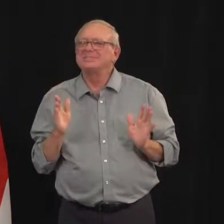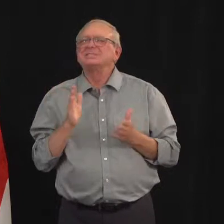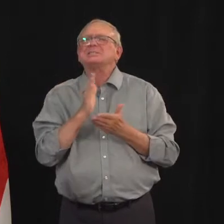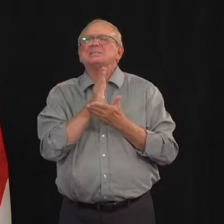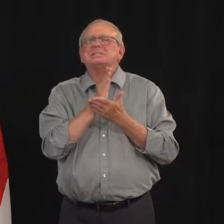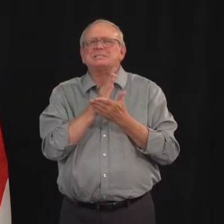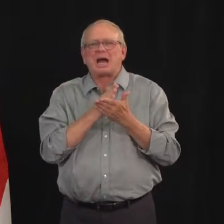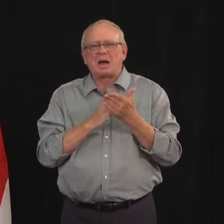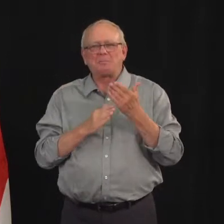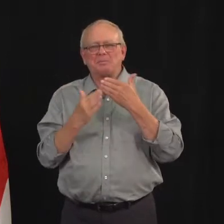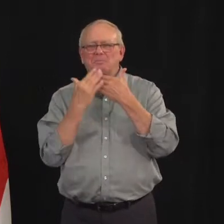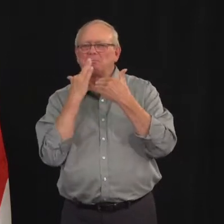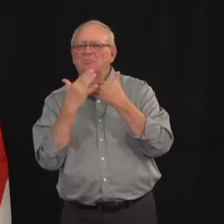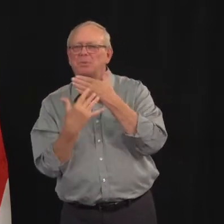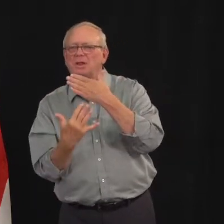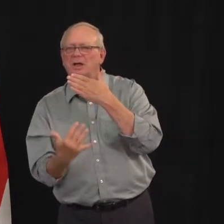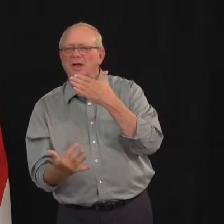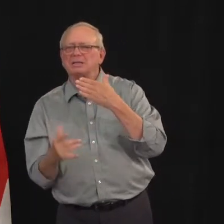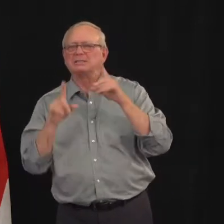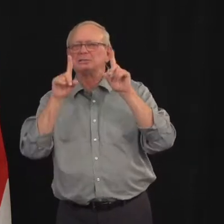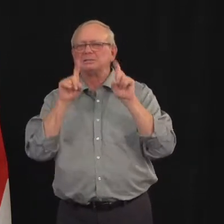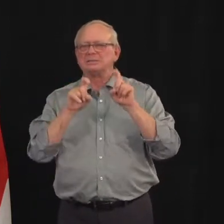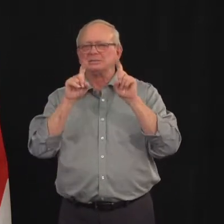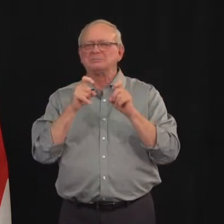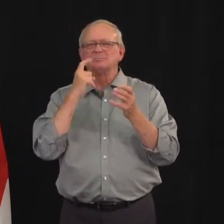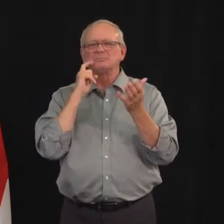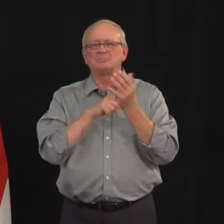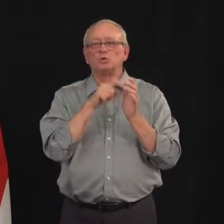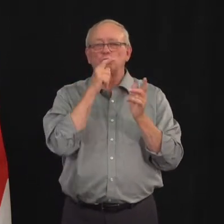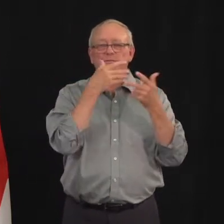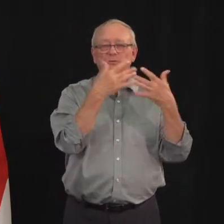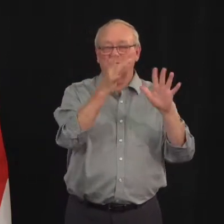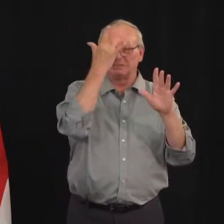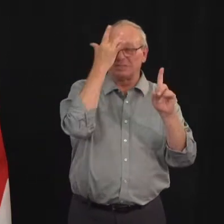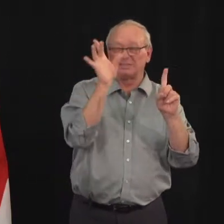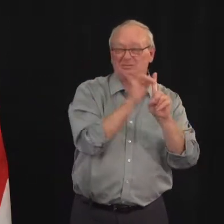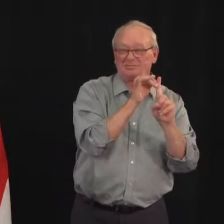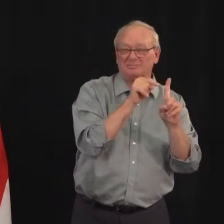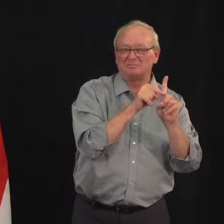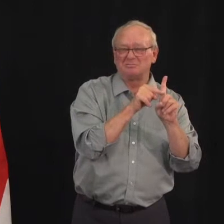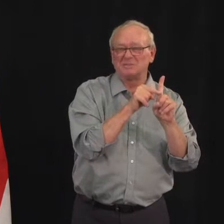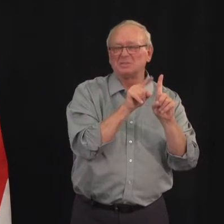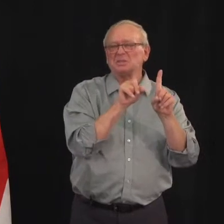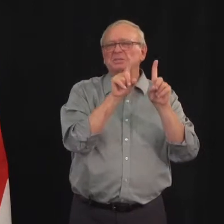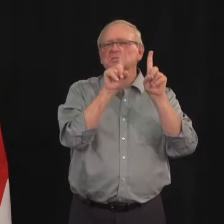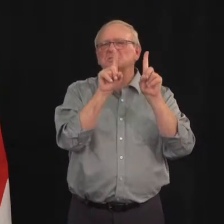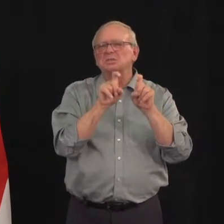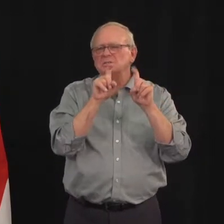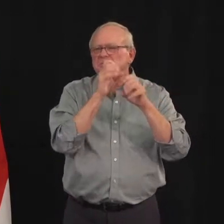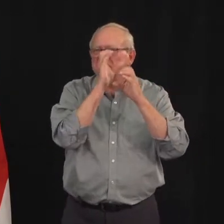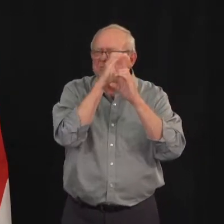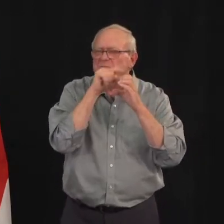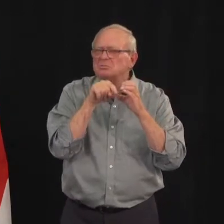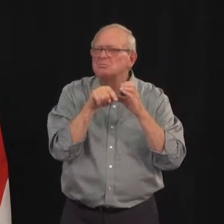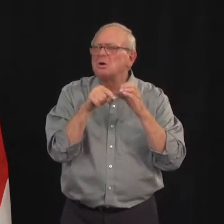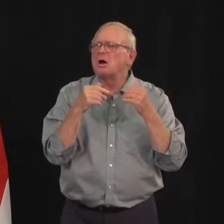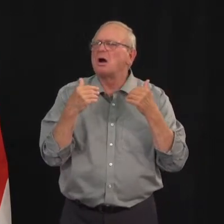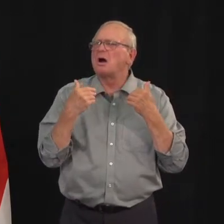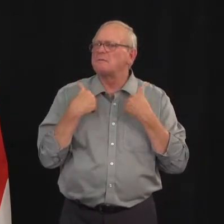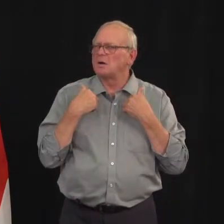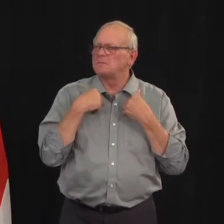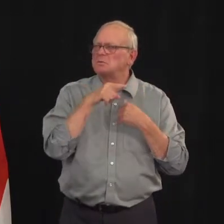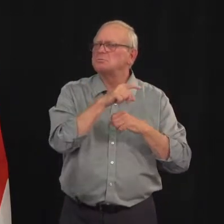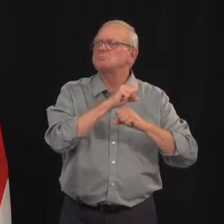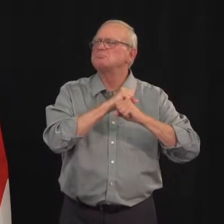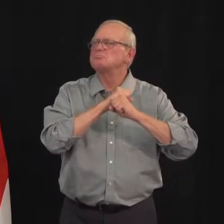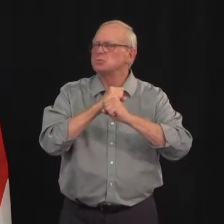fall over time from people who've been infected with COVID, who have antibodies as a response, but then tracking them over time,